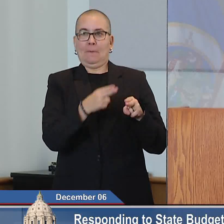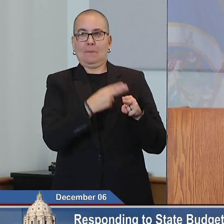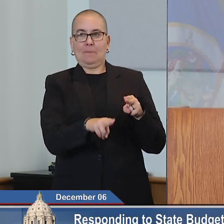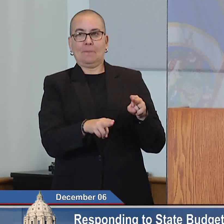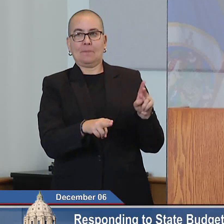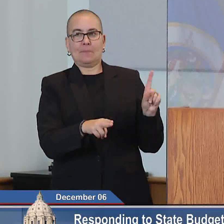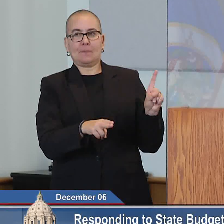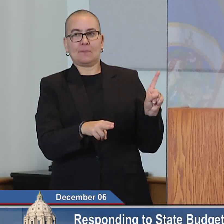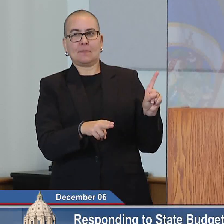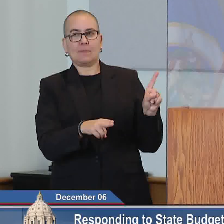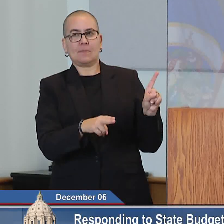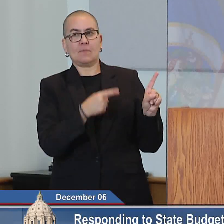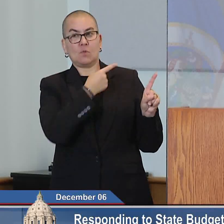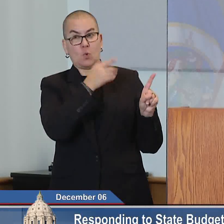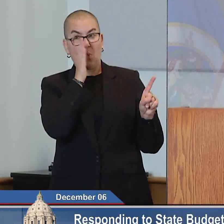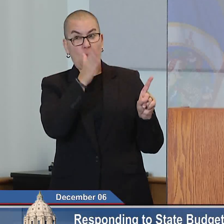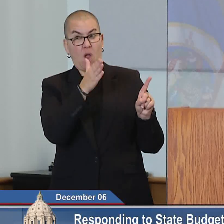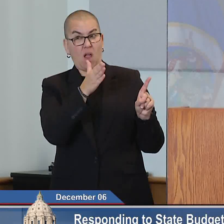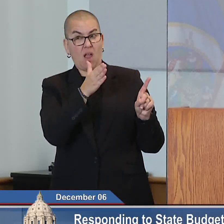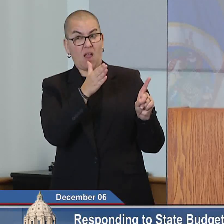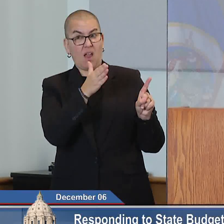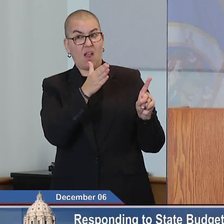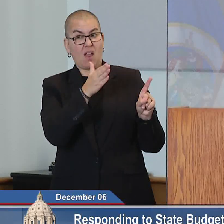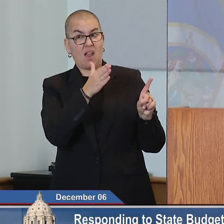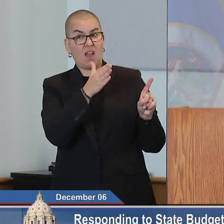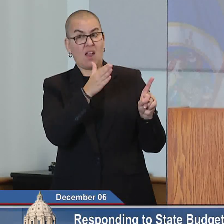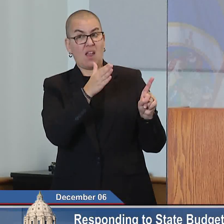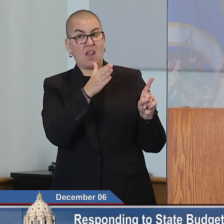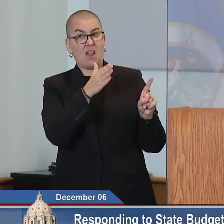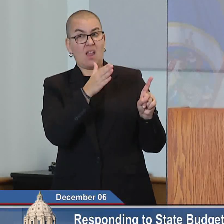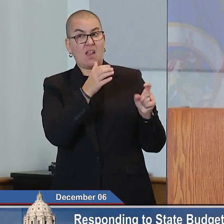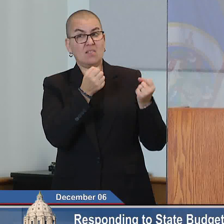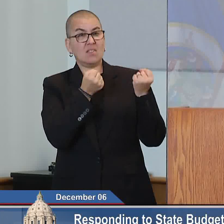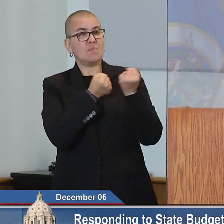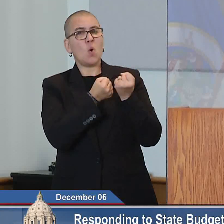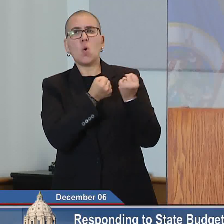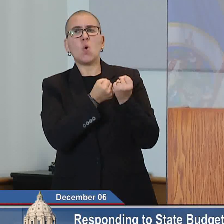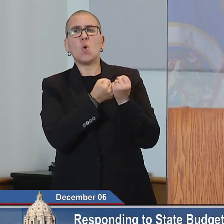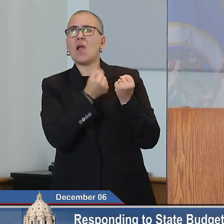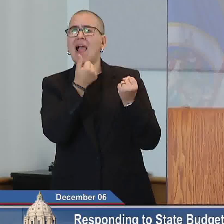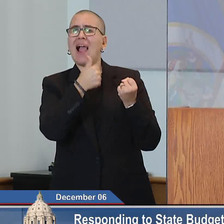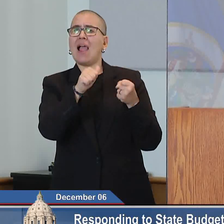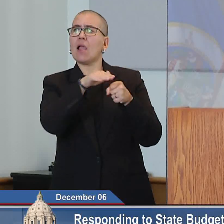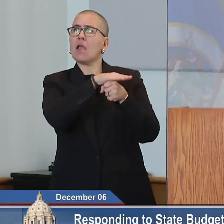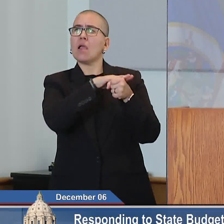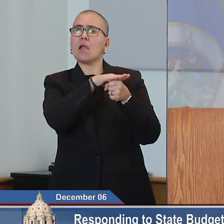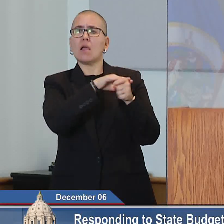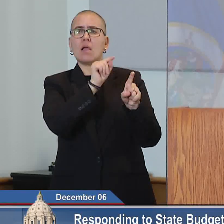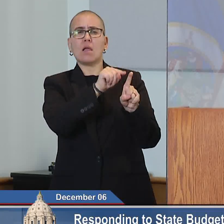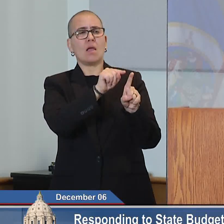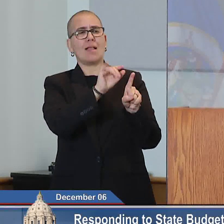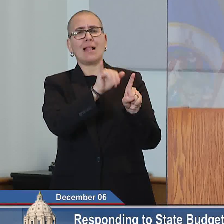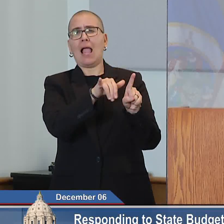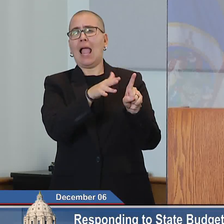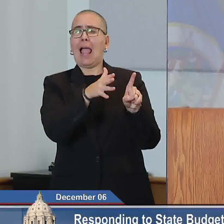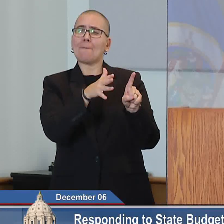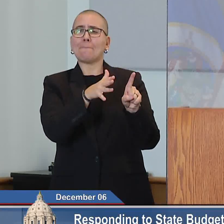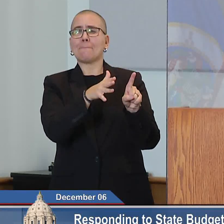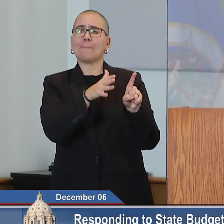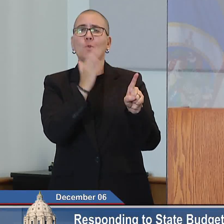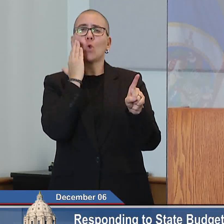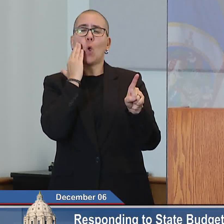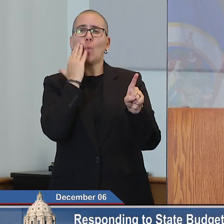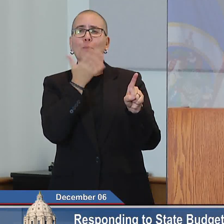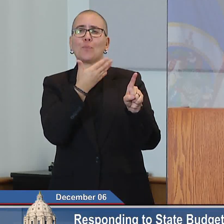favor tying any of these local government aid increases to some type of a mechanism that says